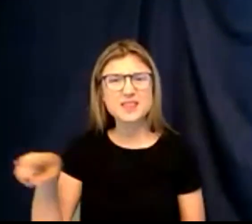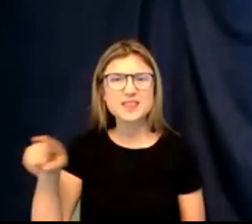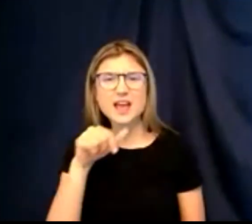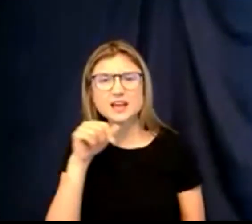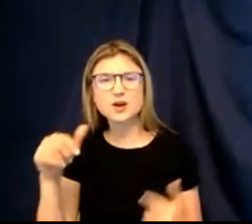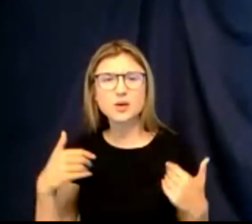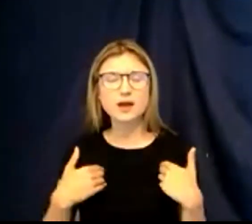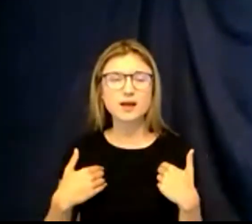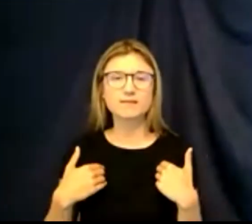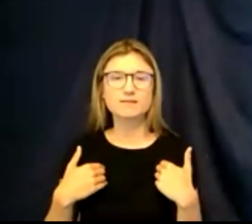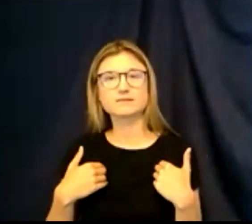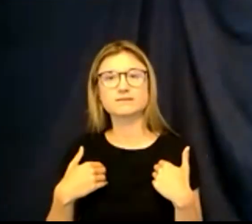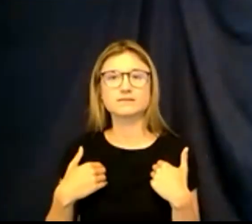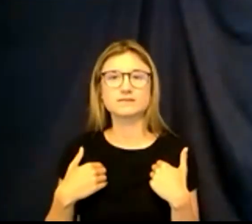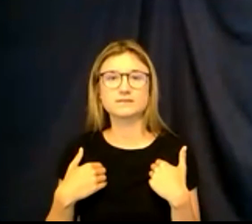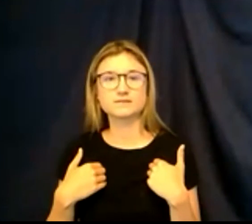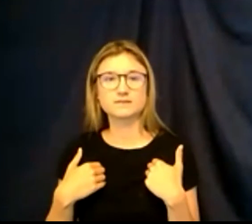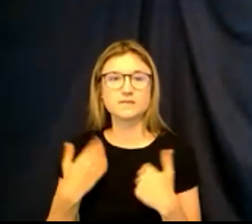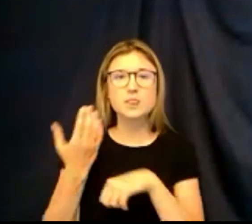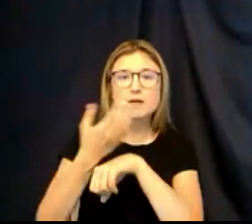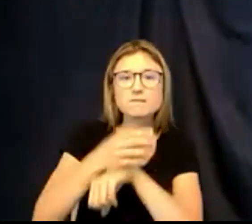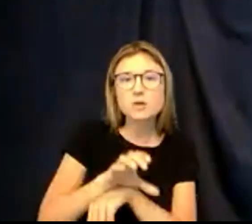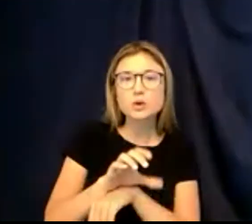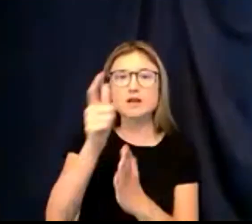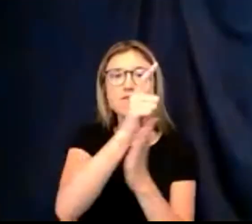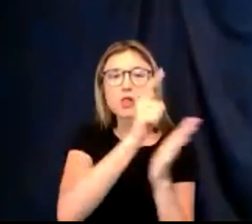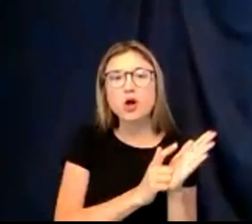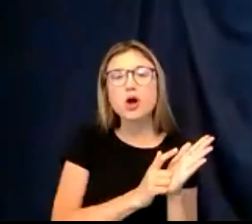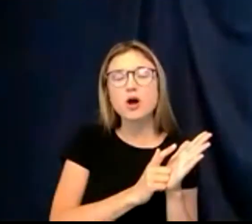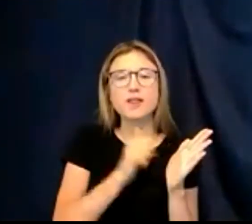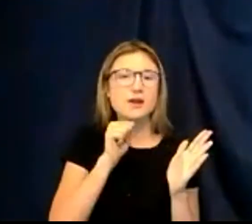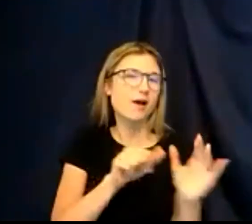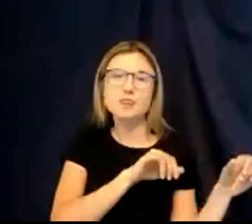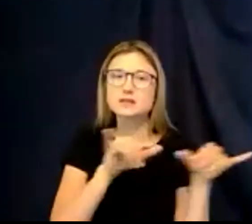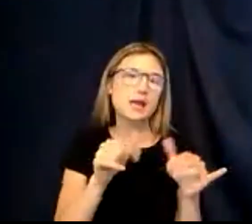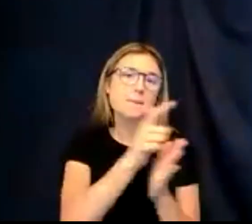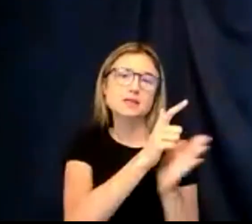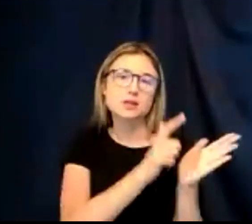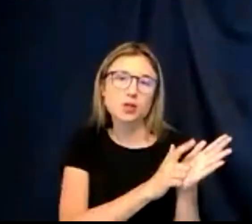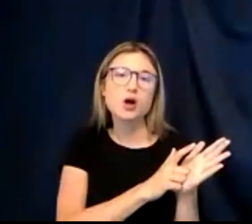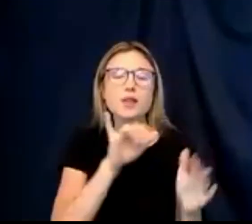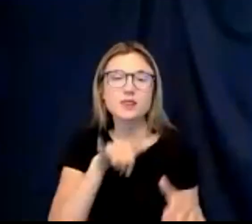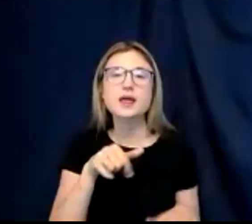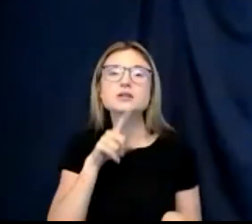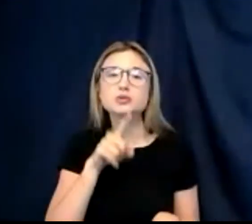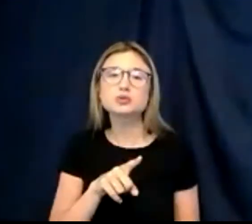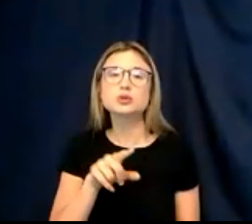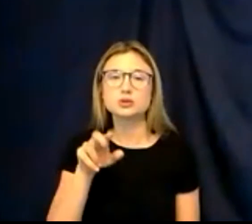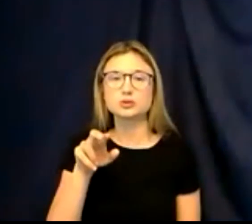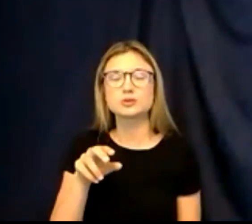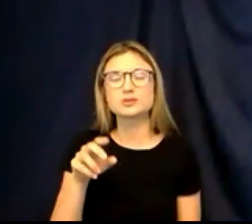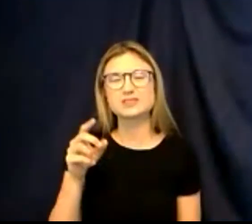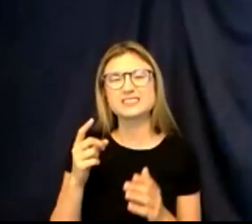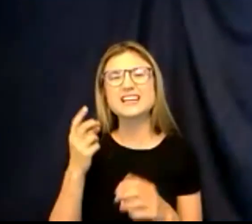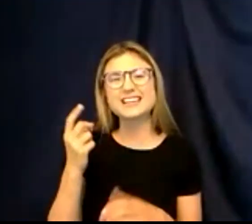of statute or law. That is true. It's very difficult sometimes